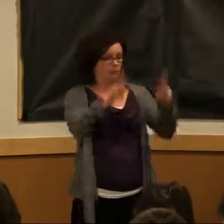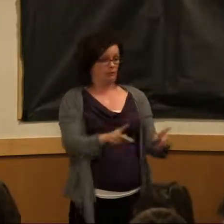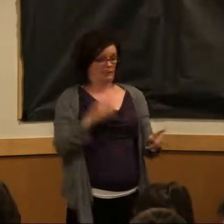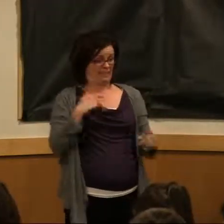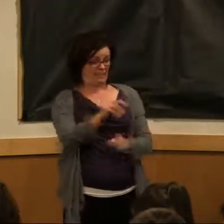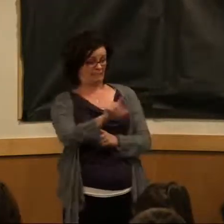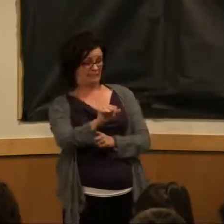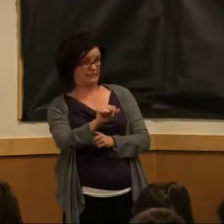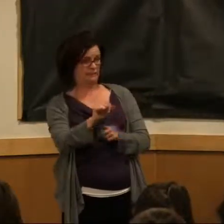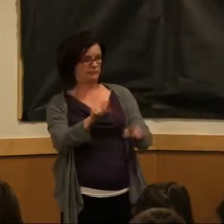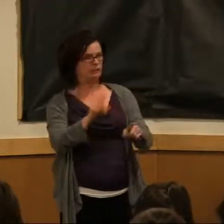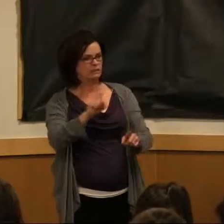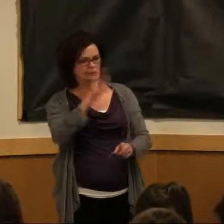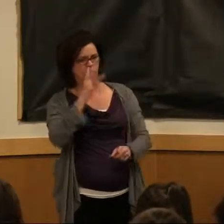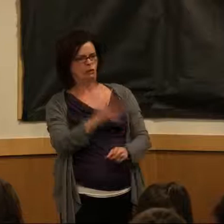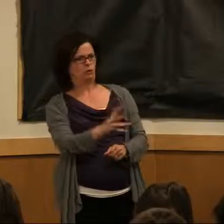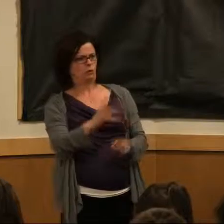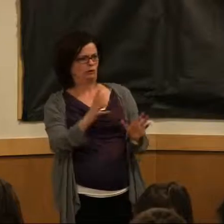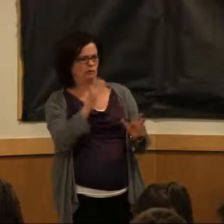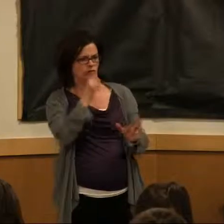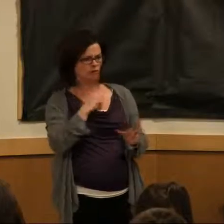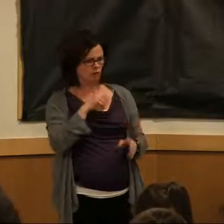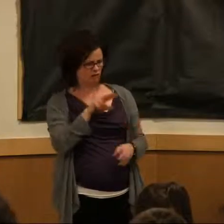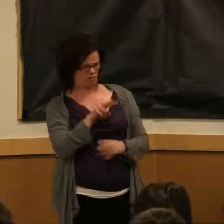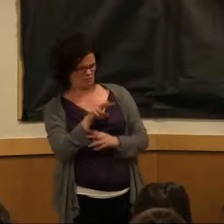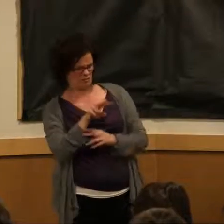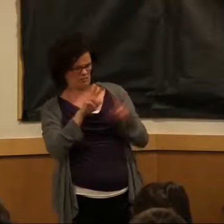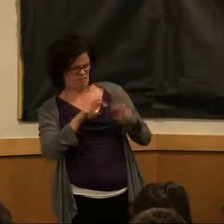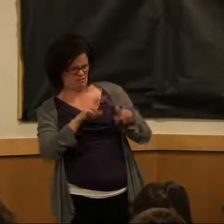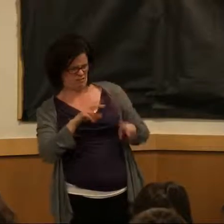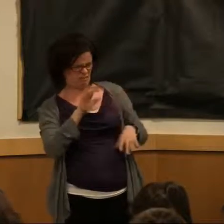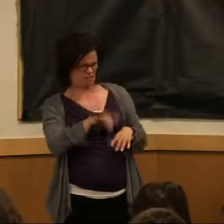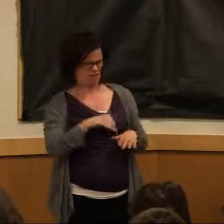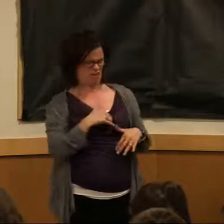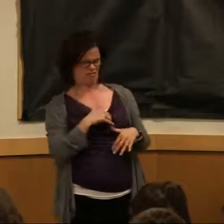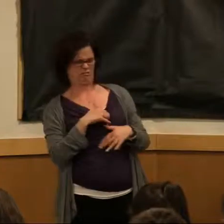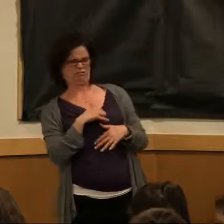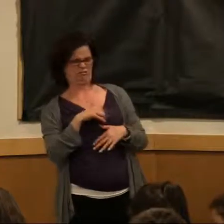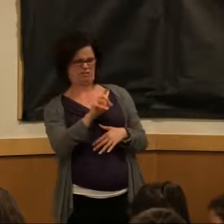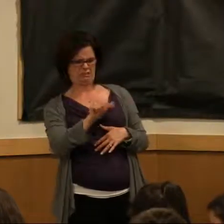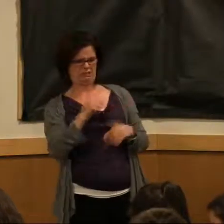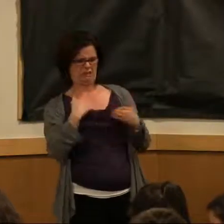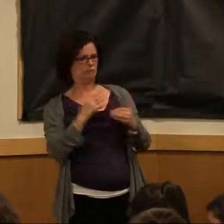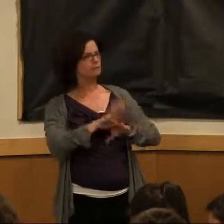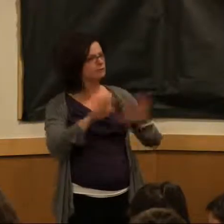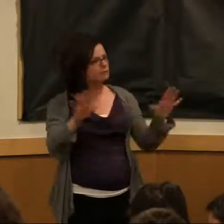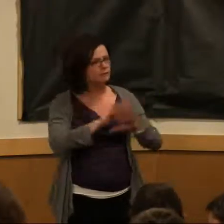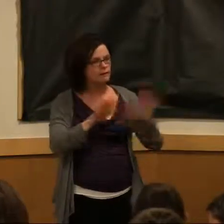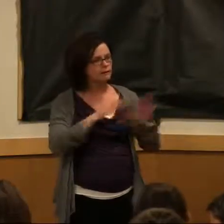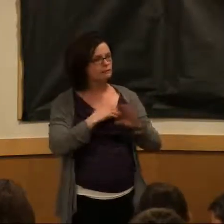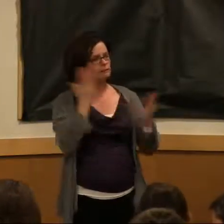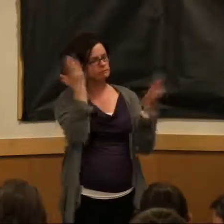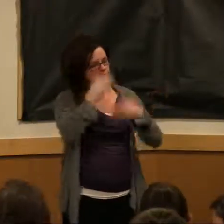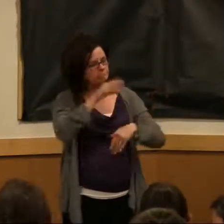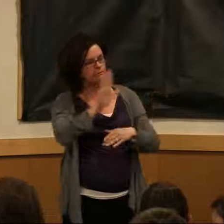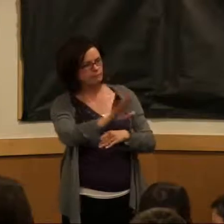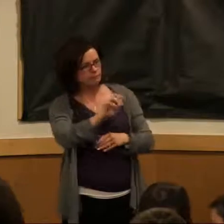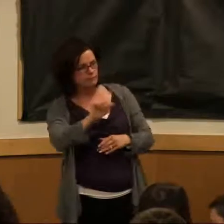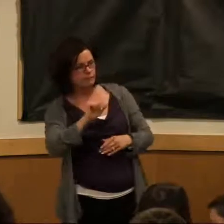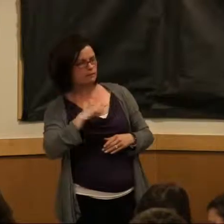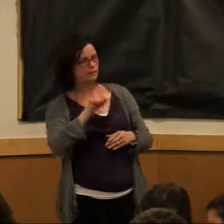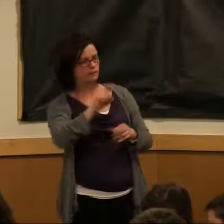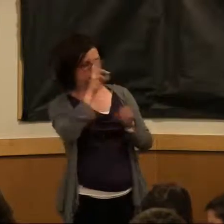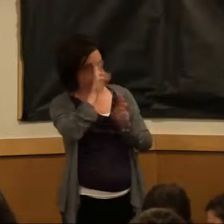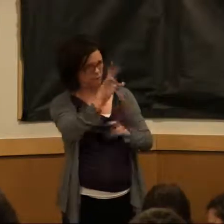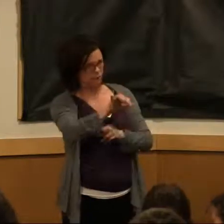disability. You must be able to respect that person. We have many clients who have mental